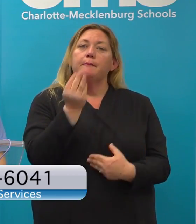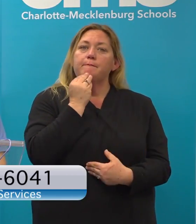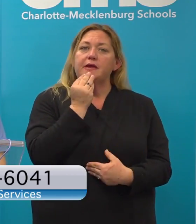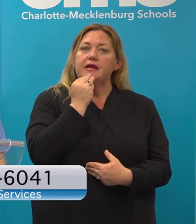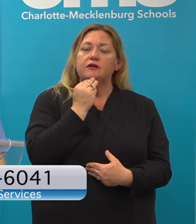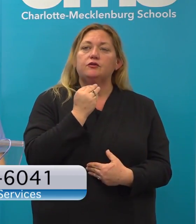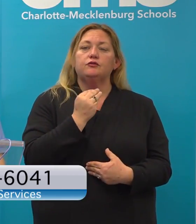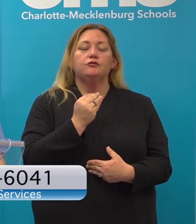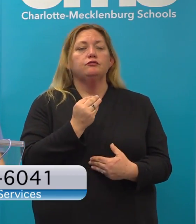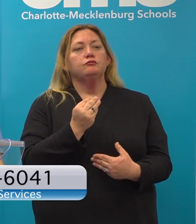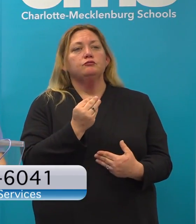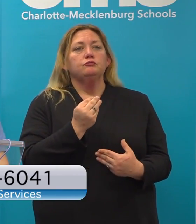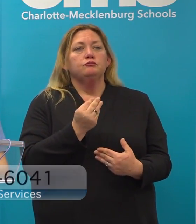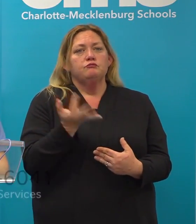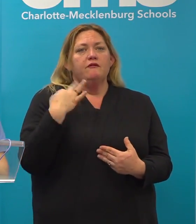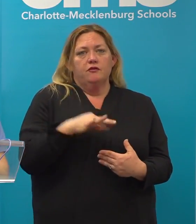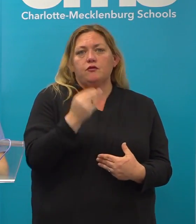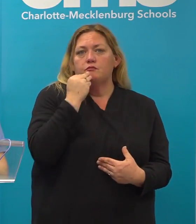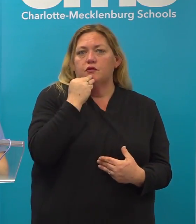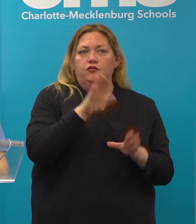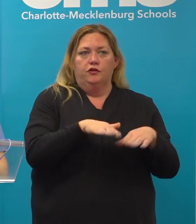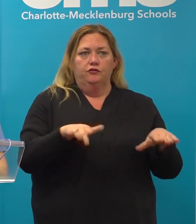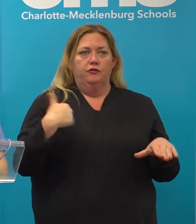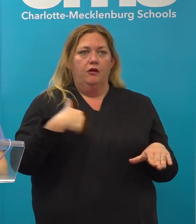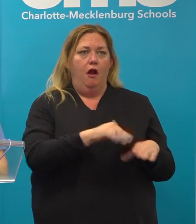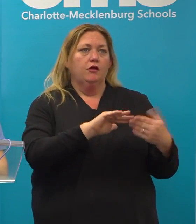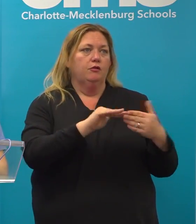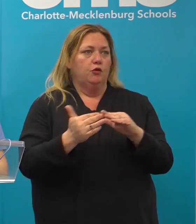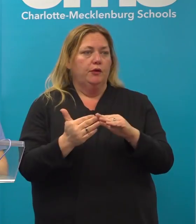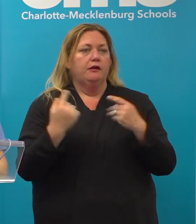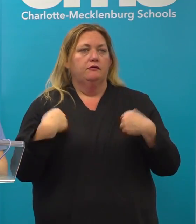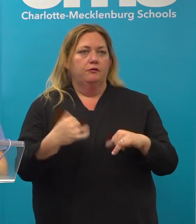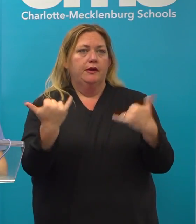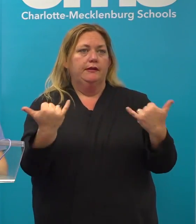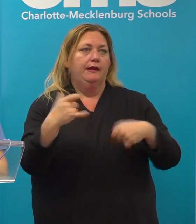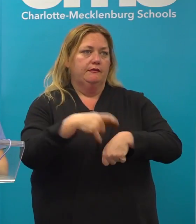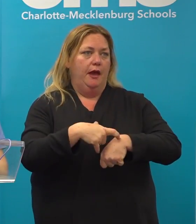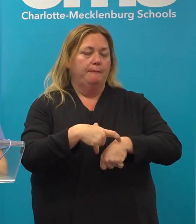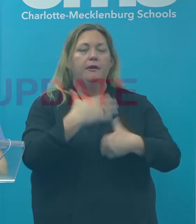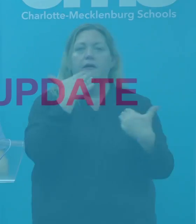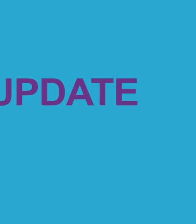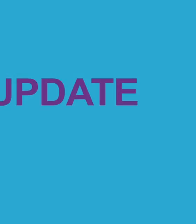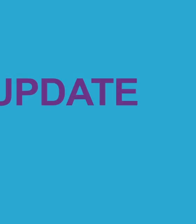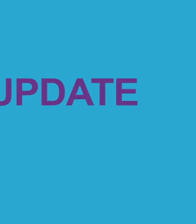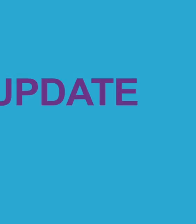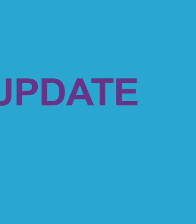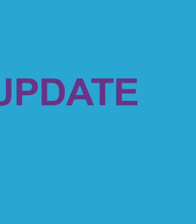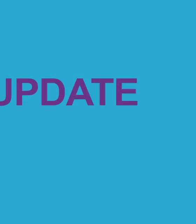meals, nutritious meals, to the children of our community during this time. Thank you.